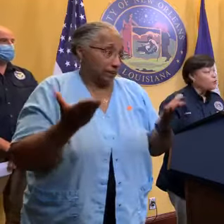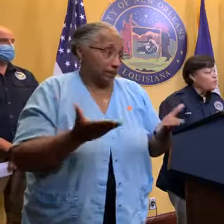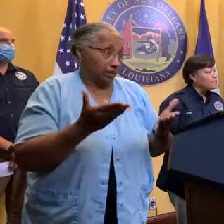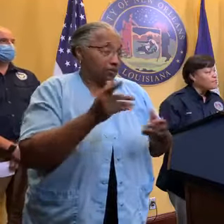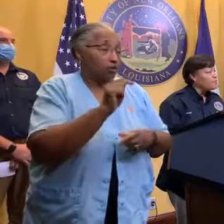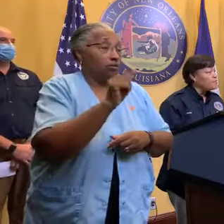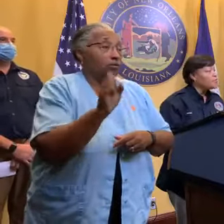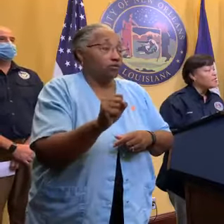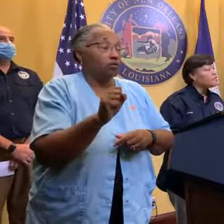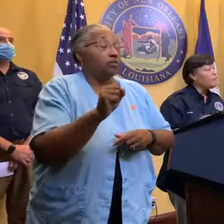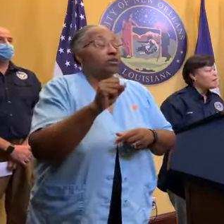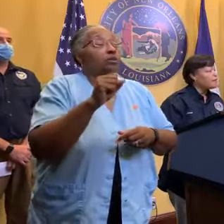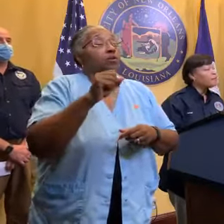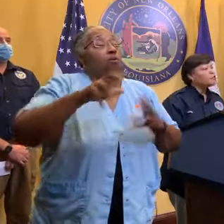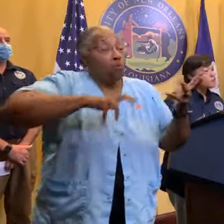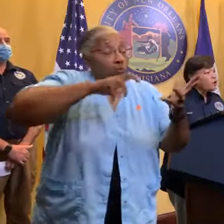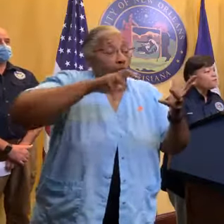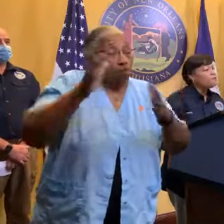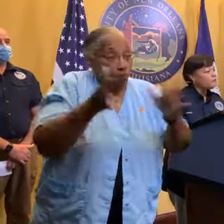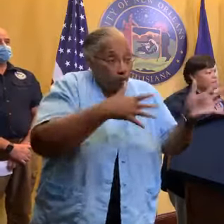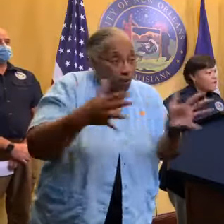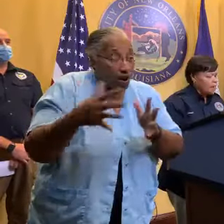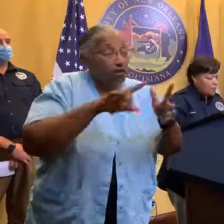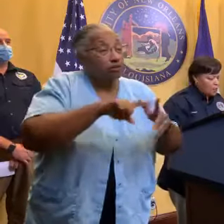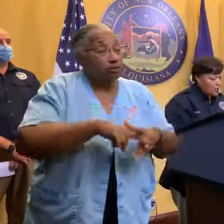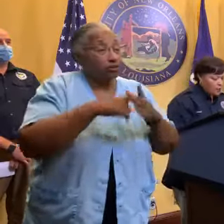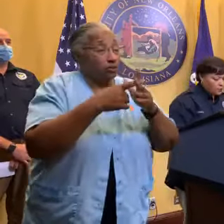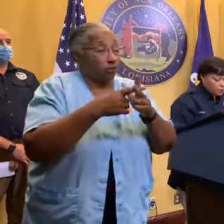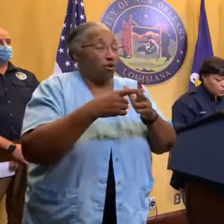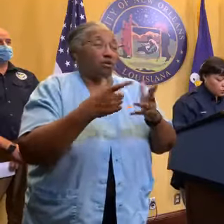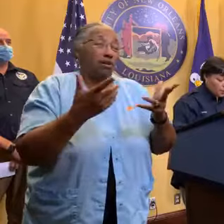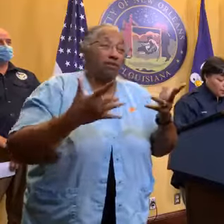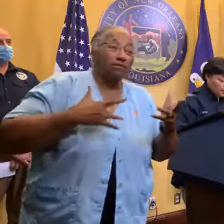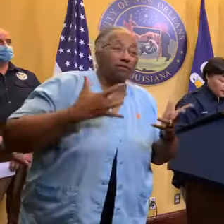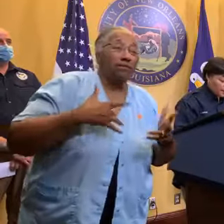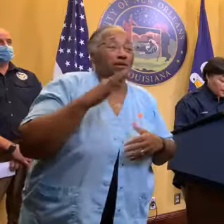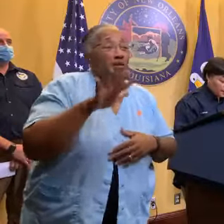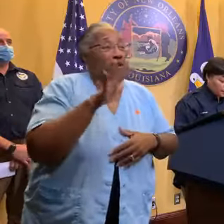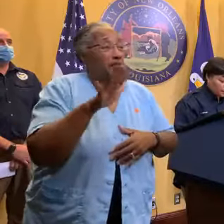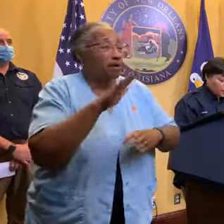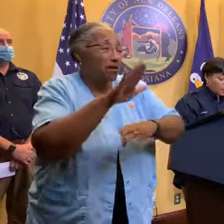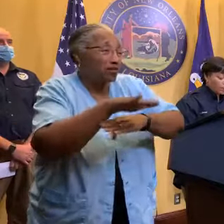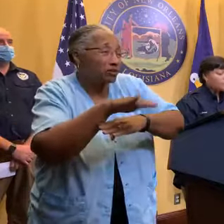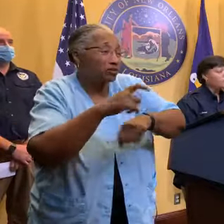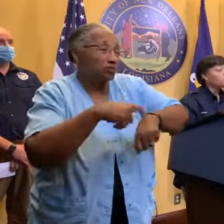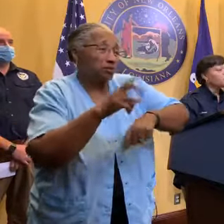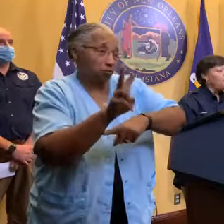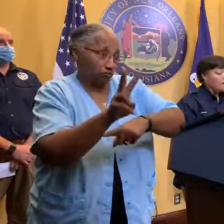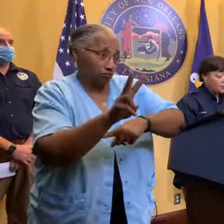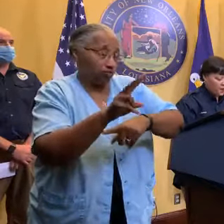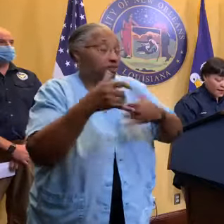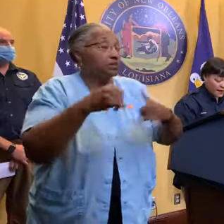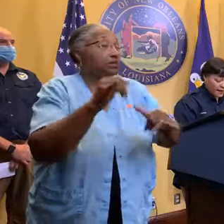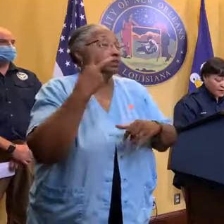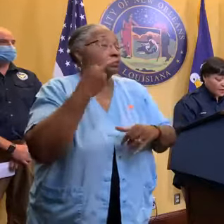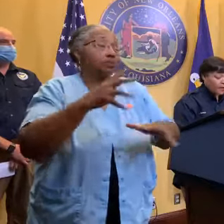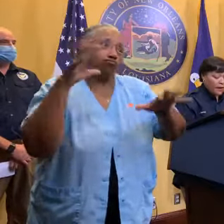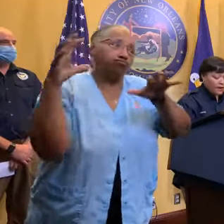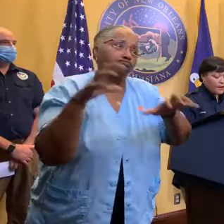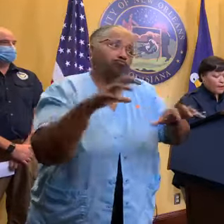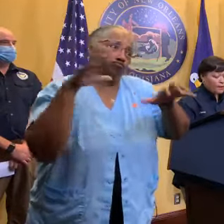force winds, as I mentioned, expected to start feeling them around 2 p.m. We will still see heavy